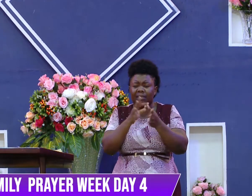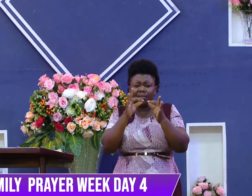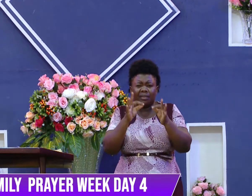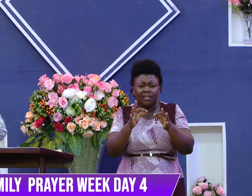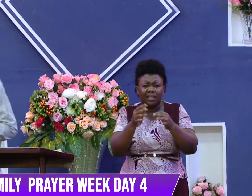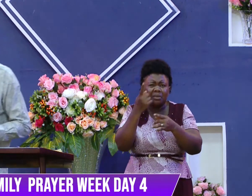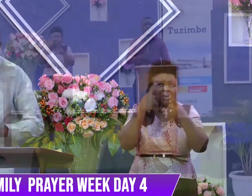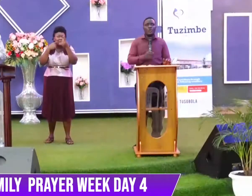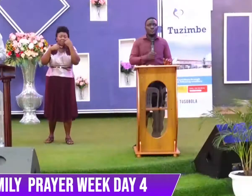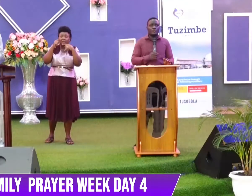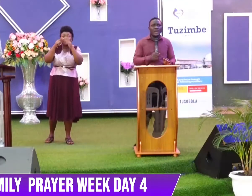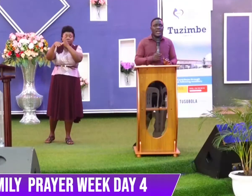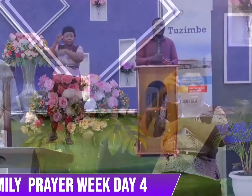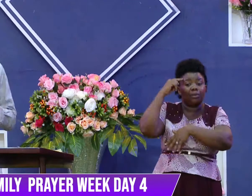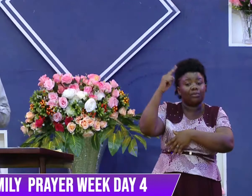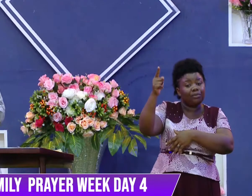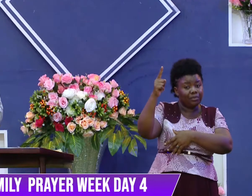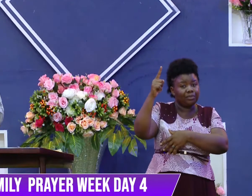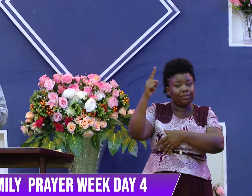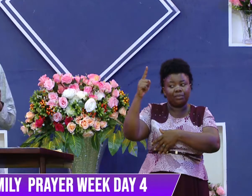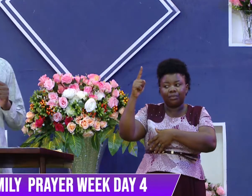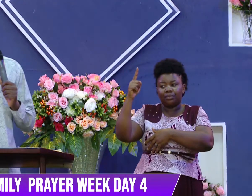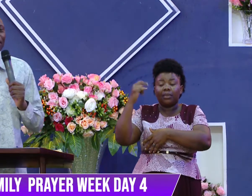celebrity. One of the things we ought to cry unto God